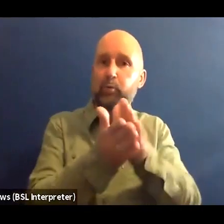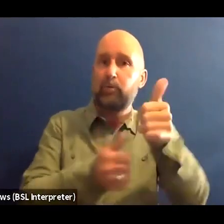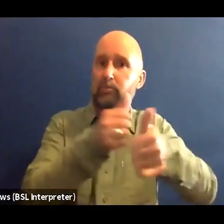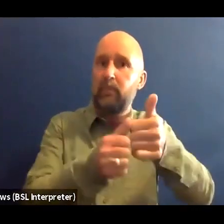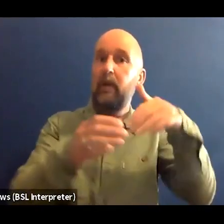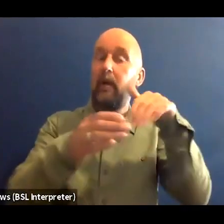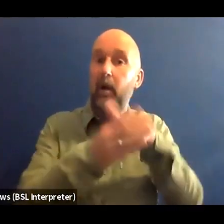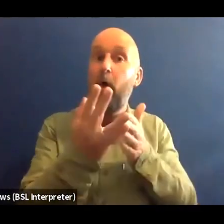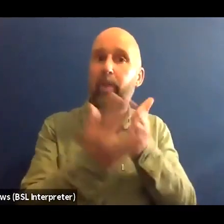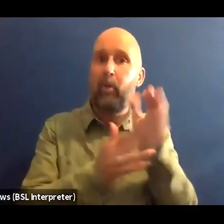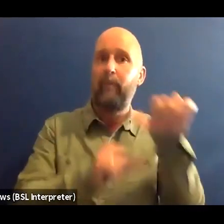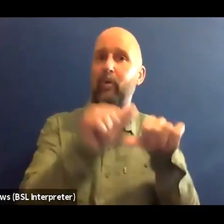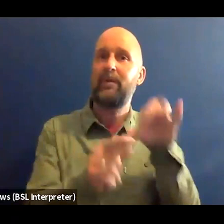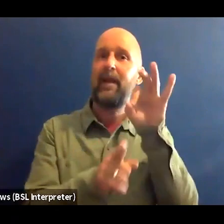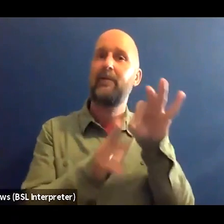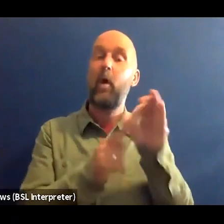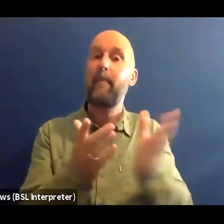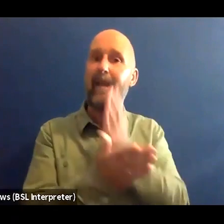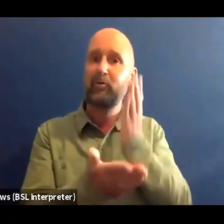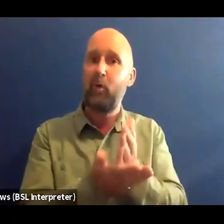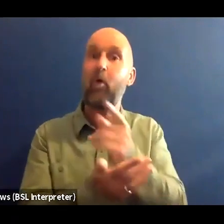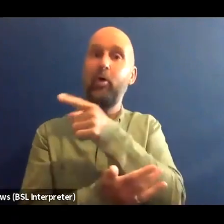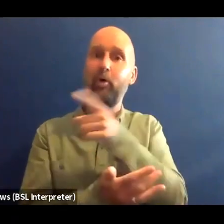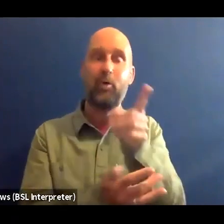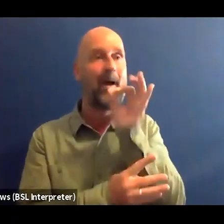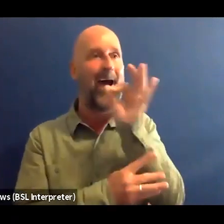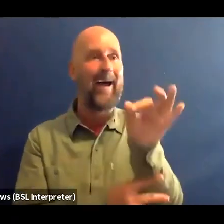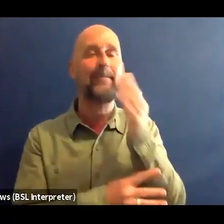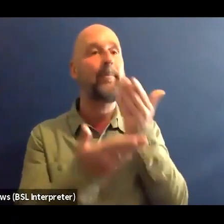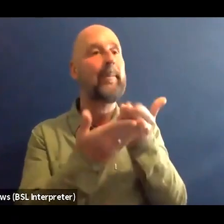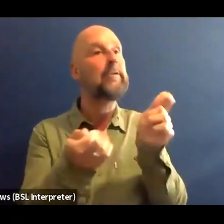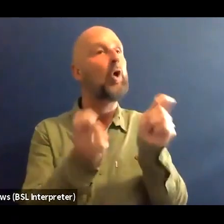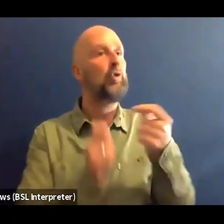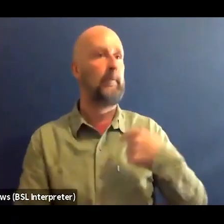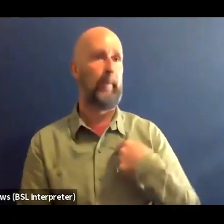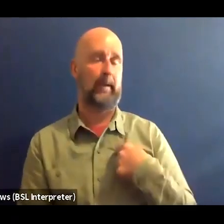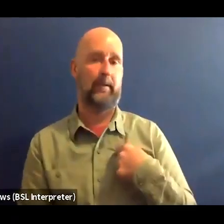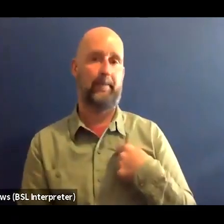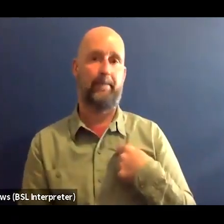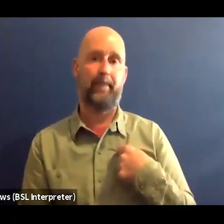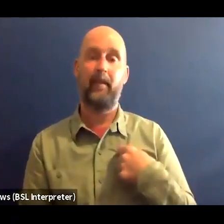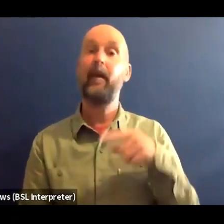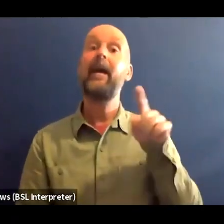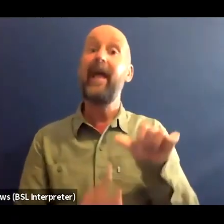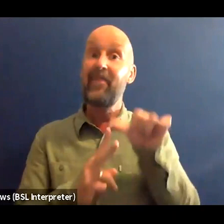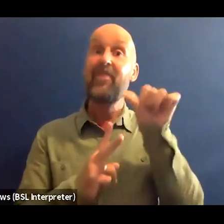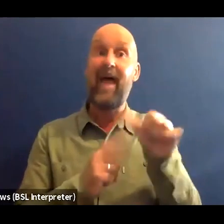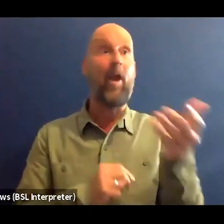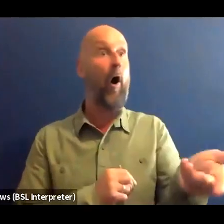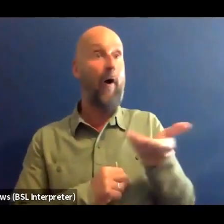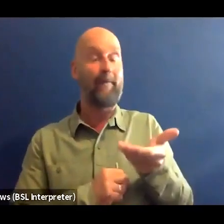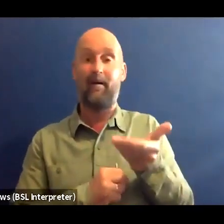So it's important to make sure that you ask for those adjustments that you need. So then I got offered the